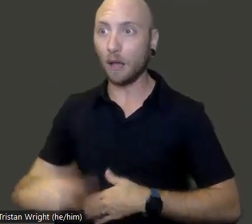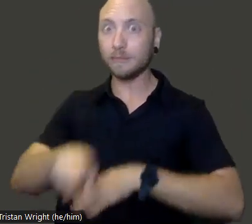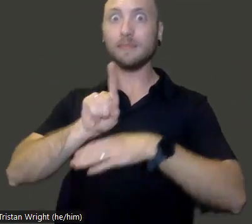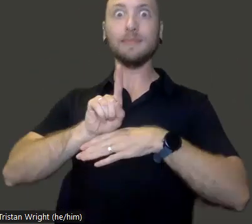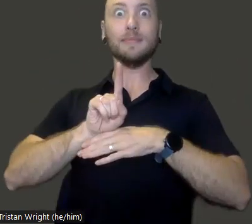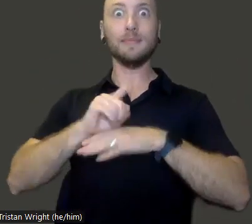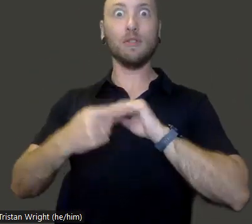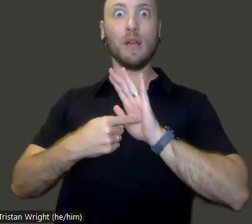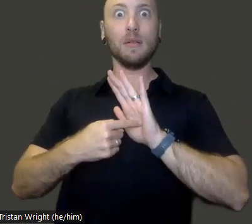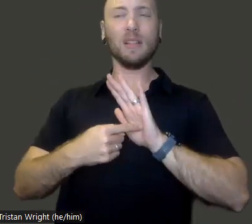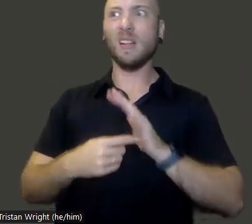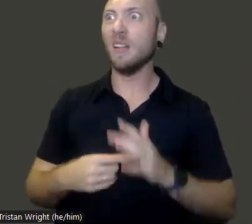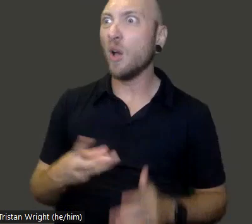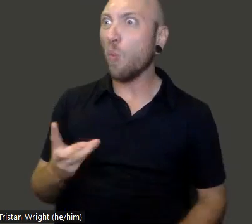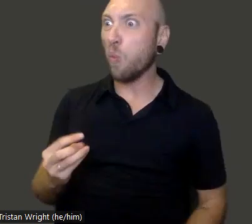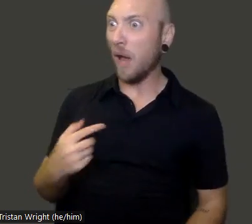was crazy,